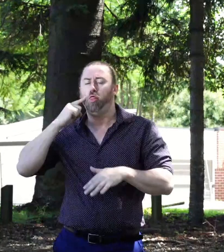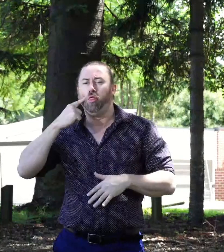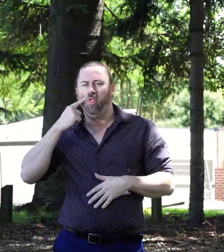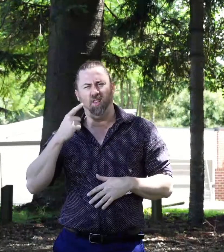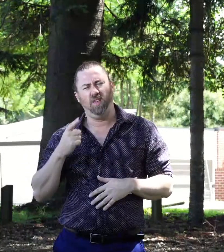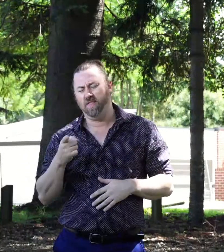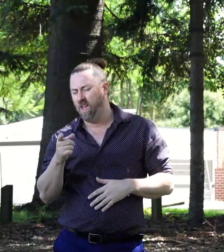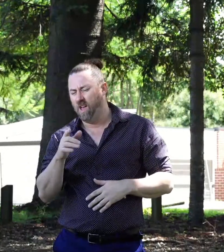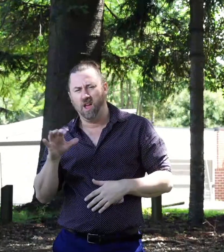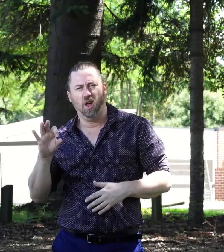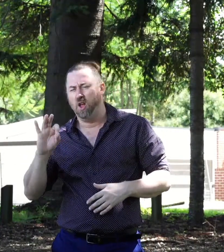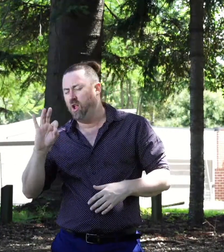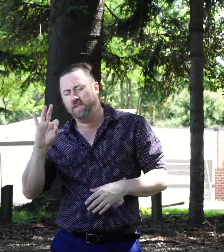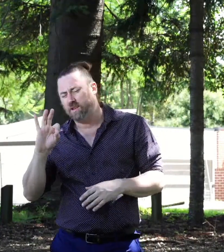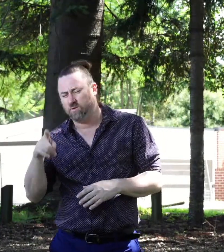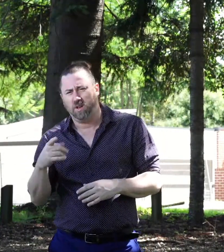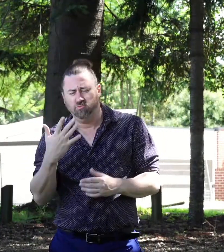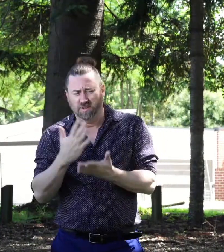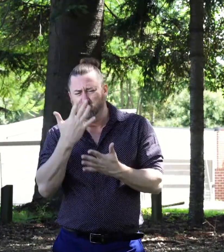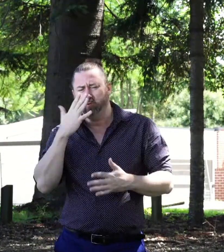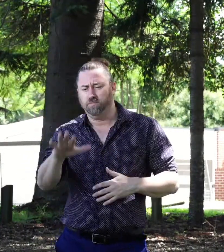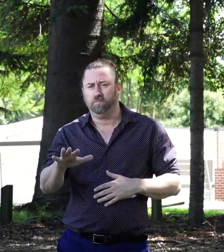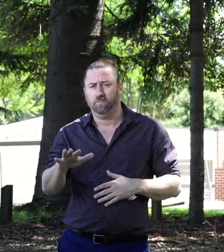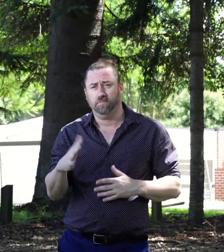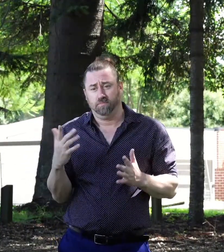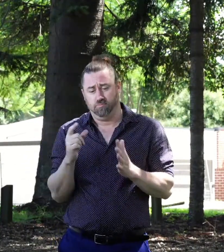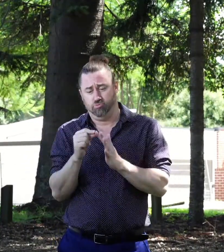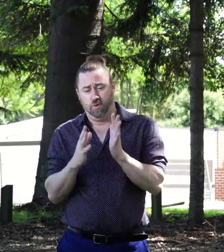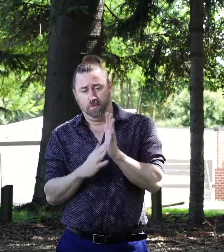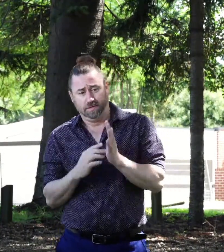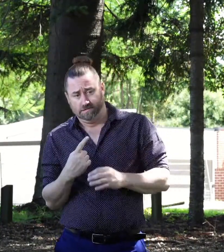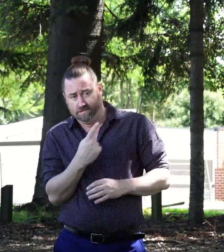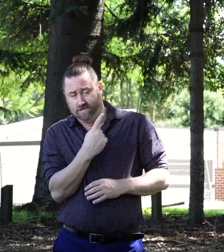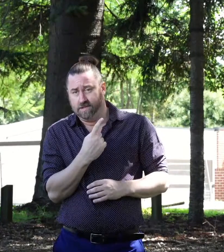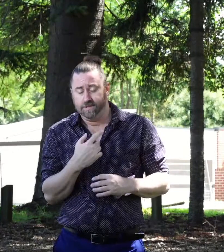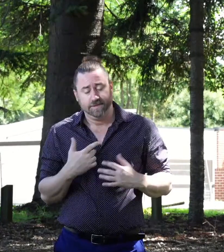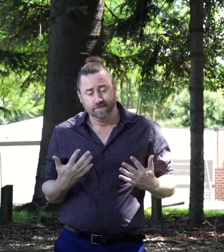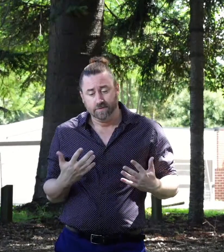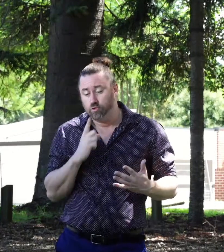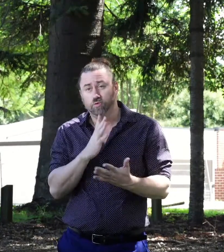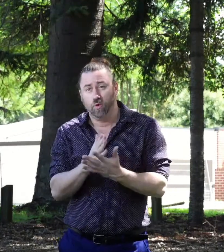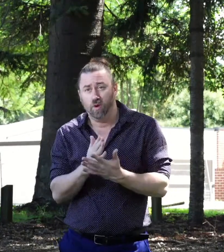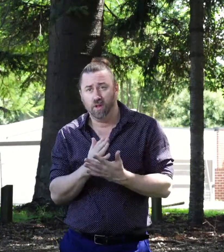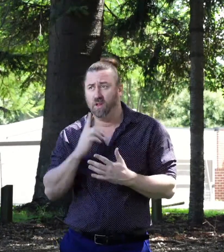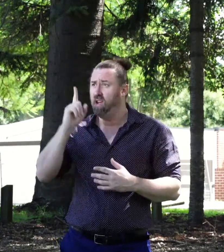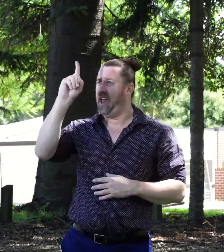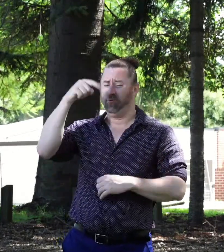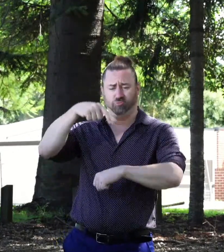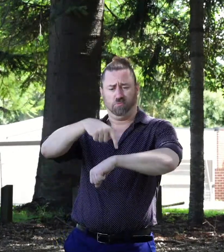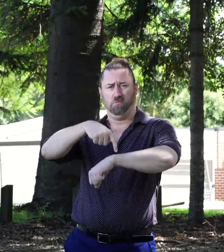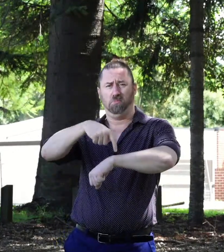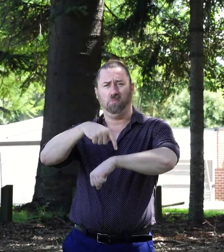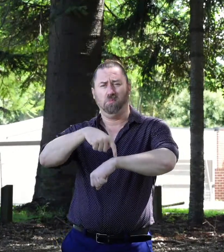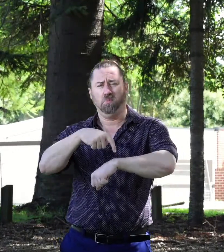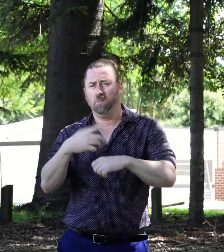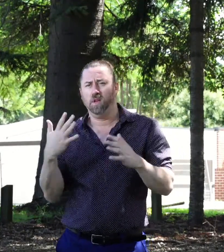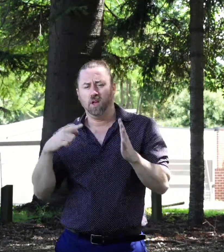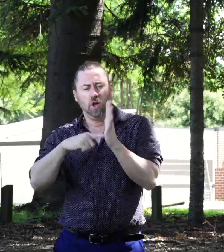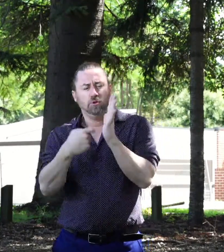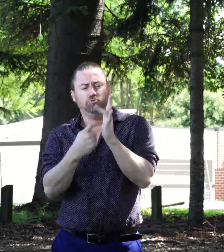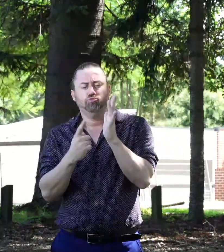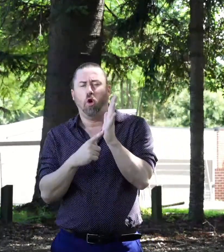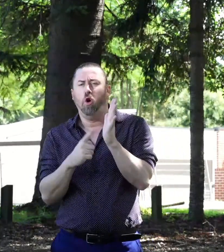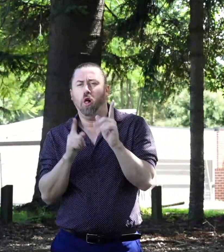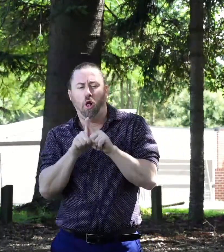on, and it's disgraceful. So that's a question for the Prime Minister. But honestly, in this day and age, the trolling has